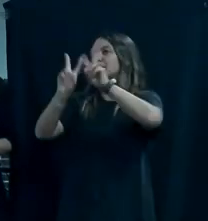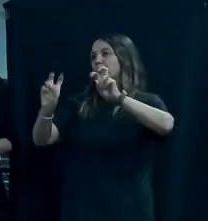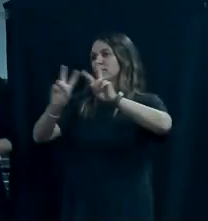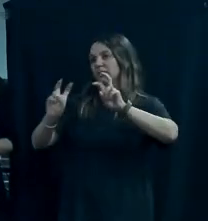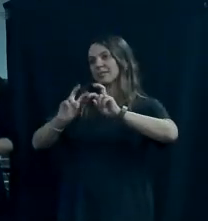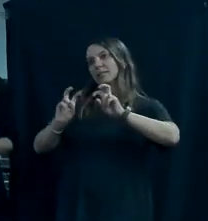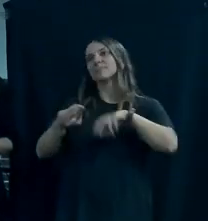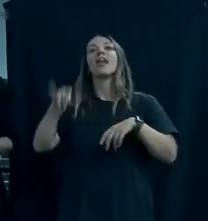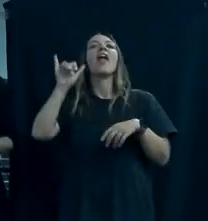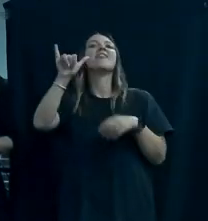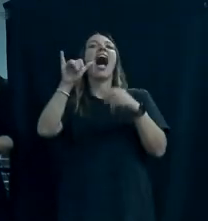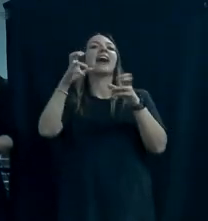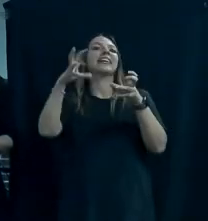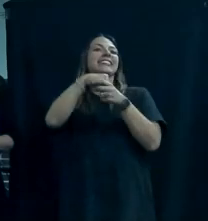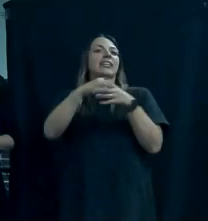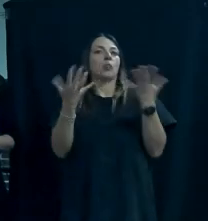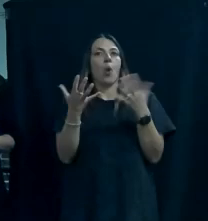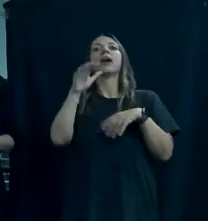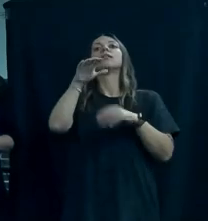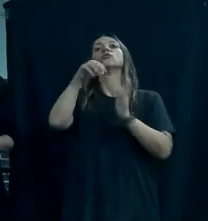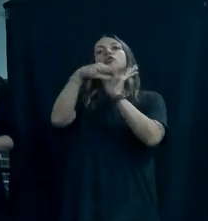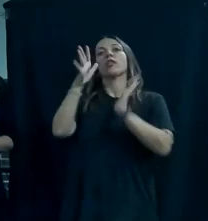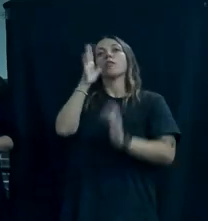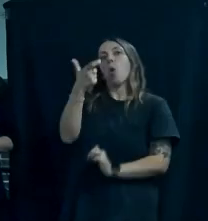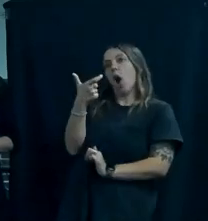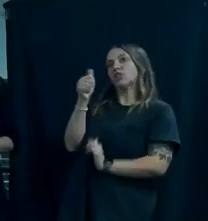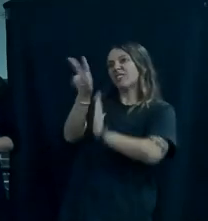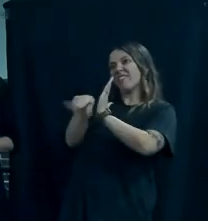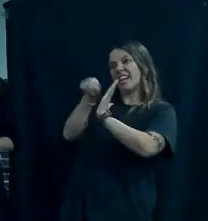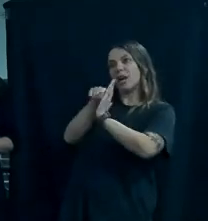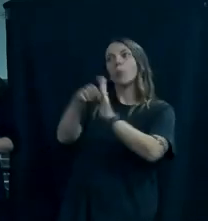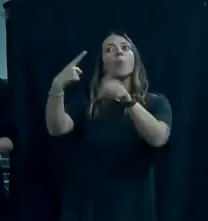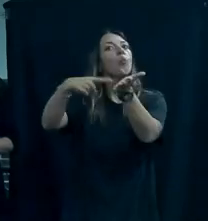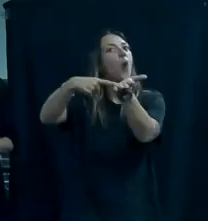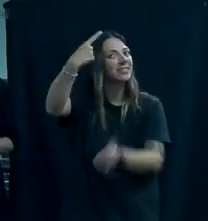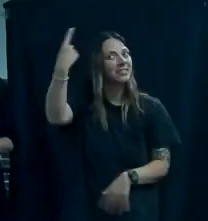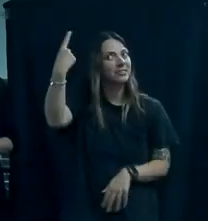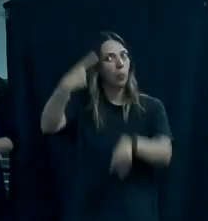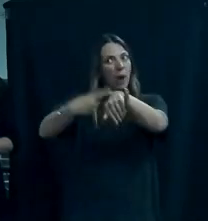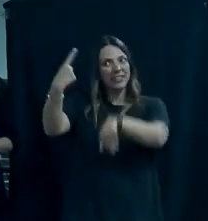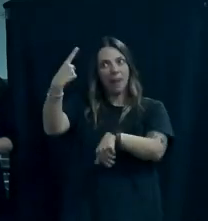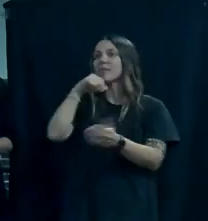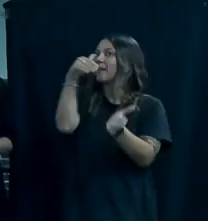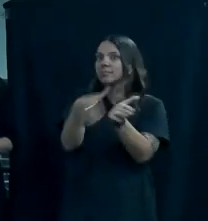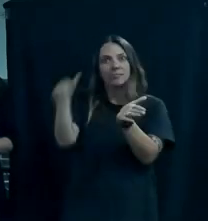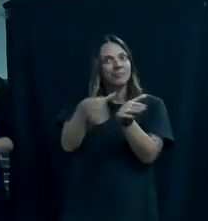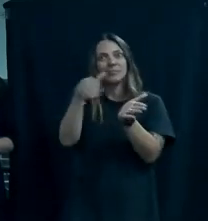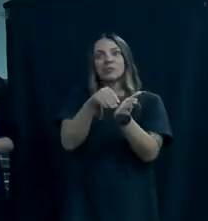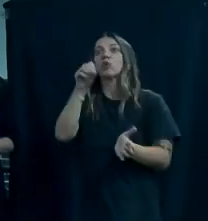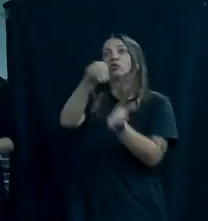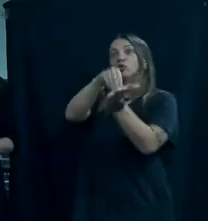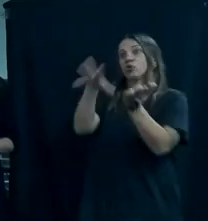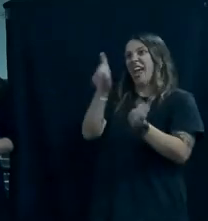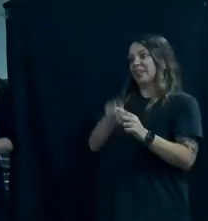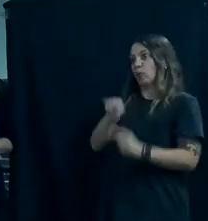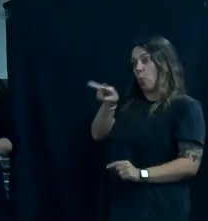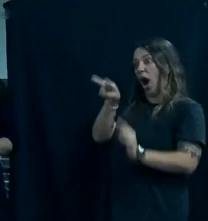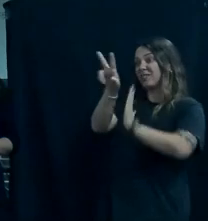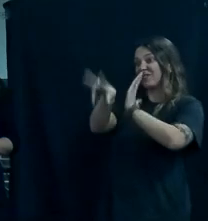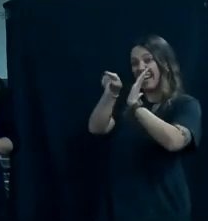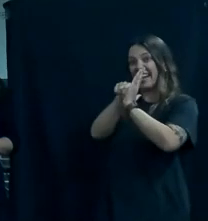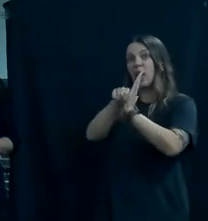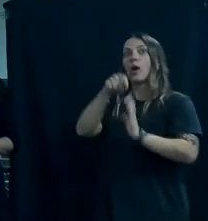We use ASL comprehension assessments, and that includes that the students will watch a video one time, not